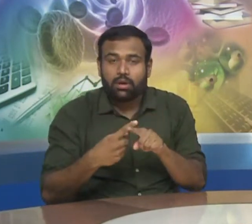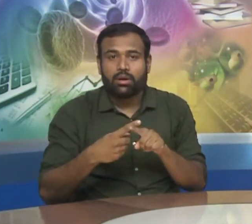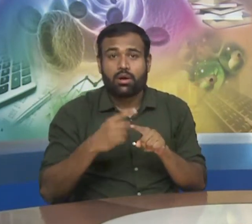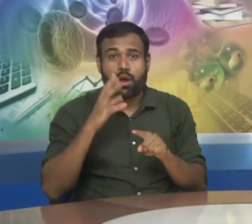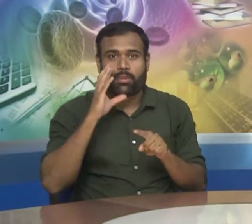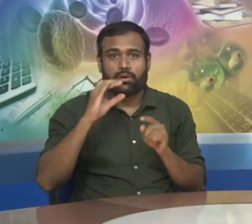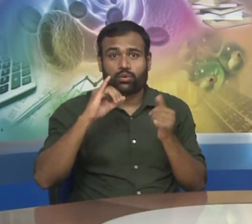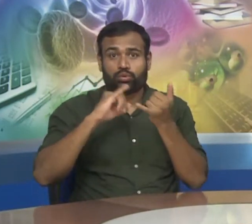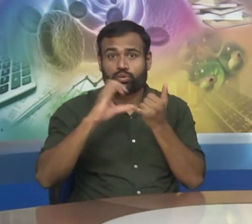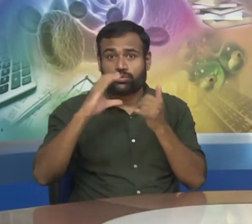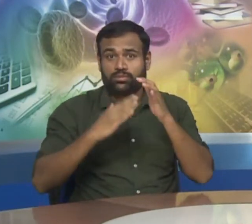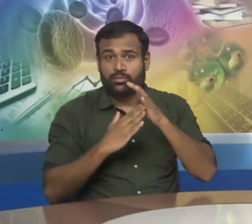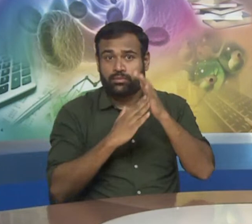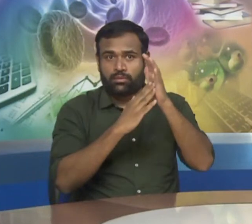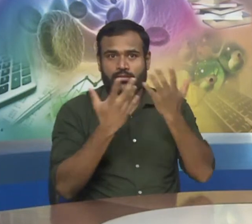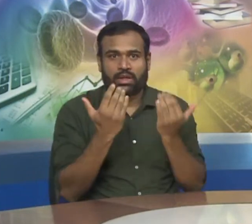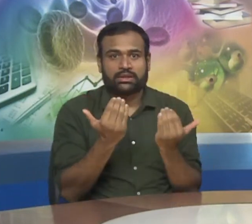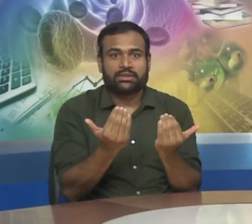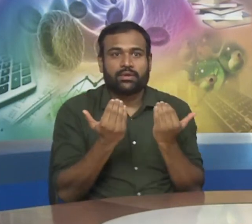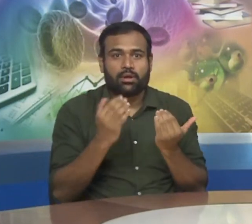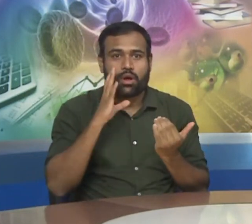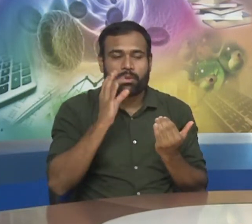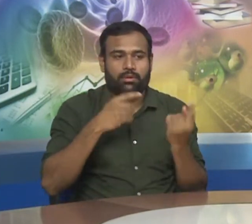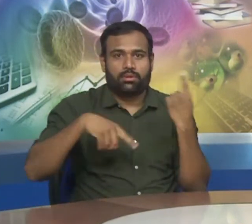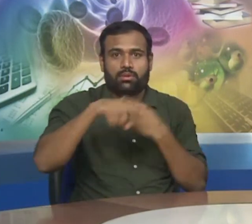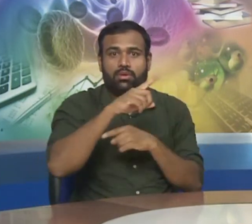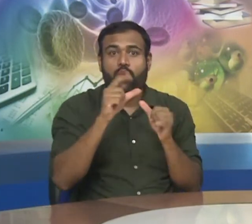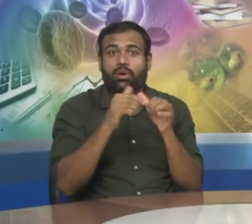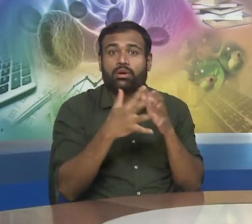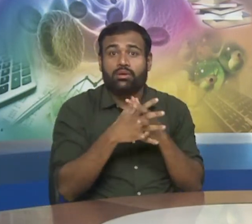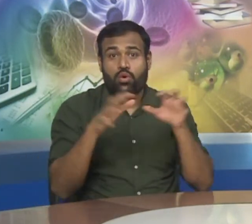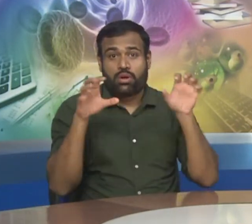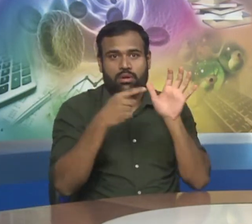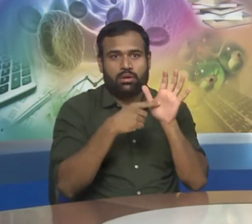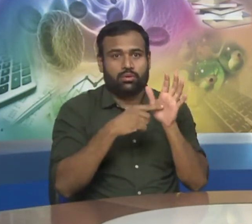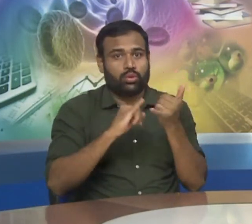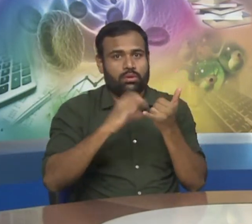its interpreter and guardian.